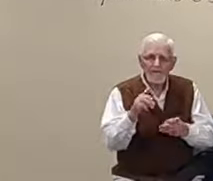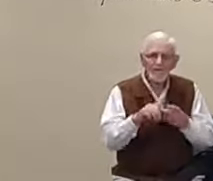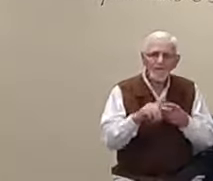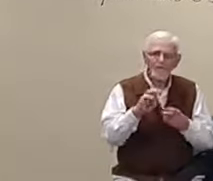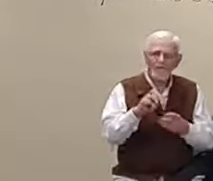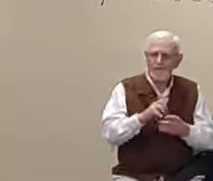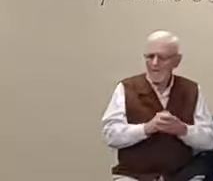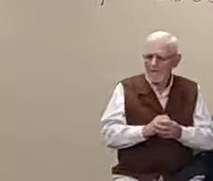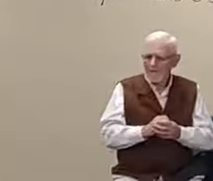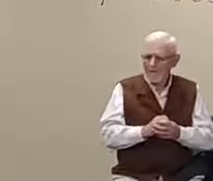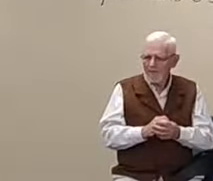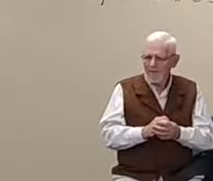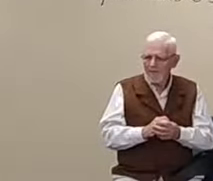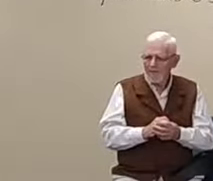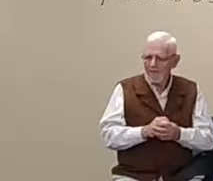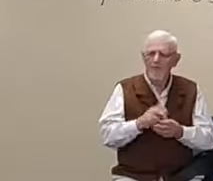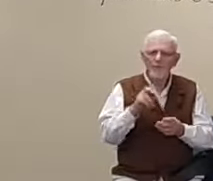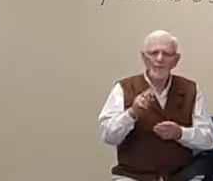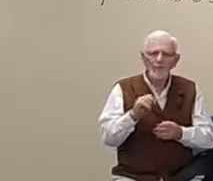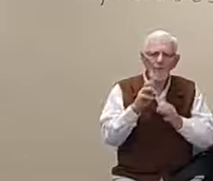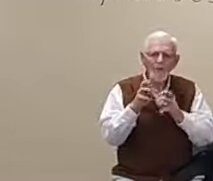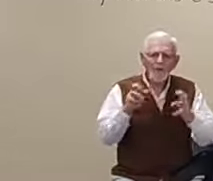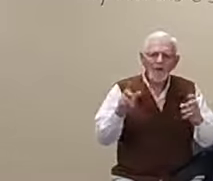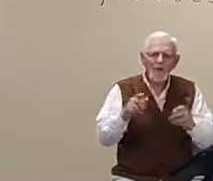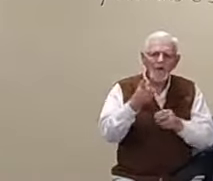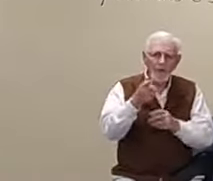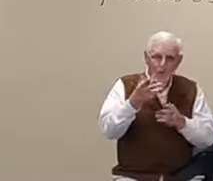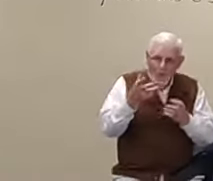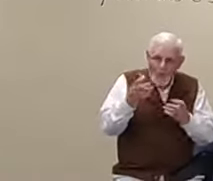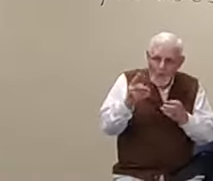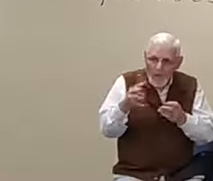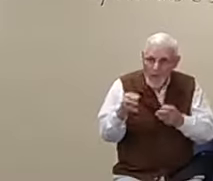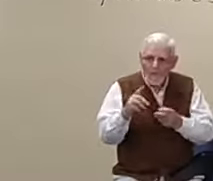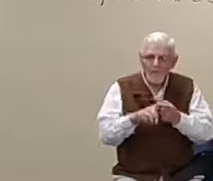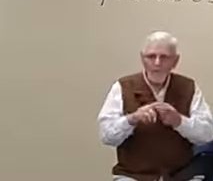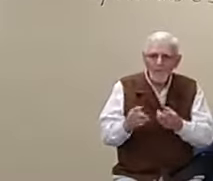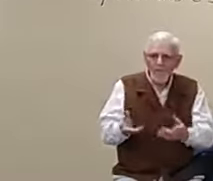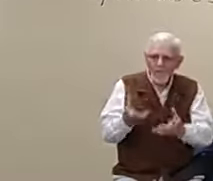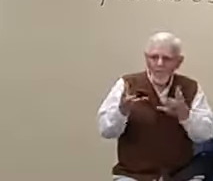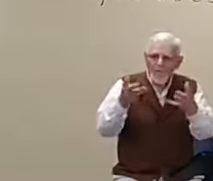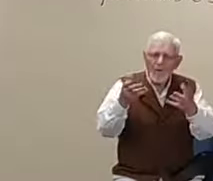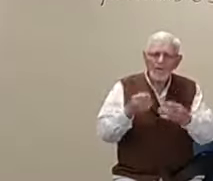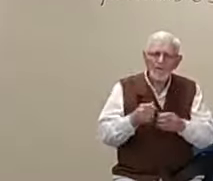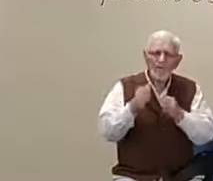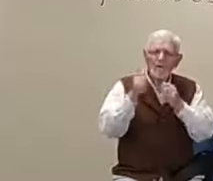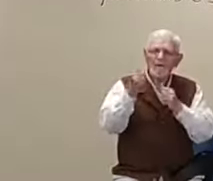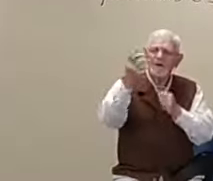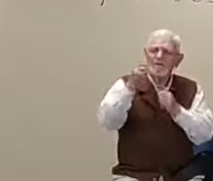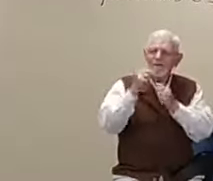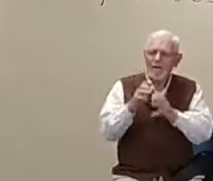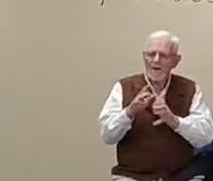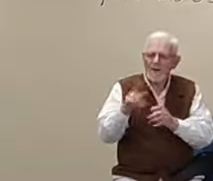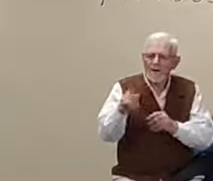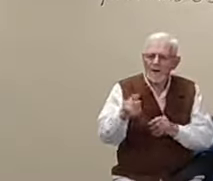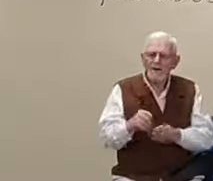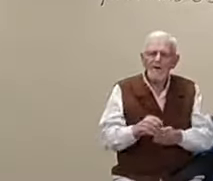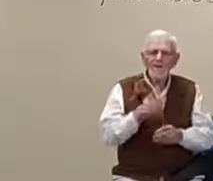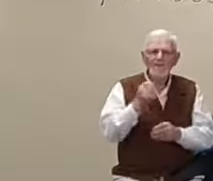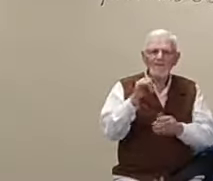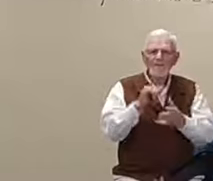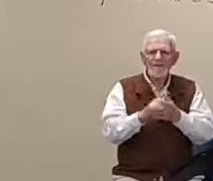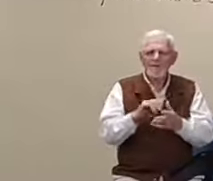comfortable. You want them to do well. You want them to prosper. You want God to bless them. That's what it means. And